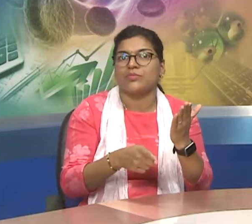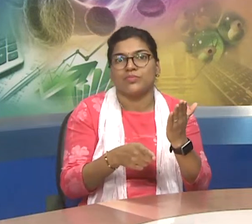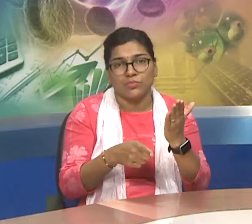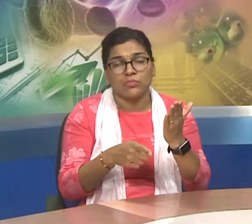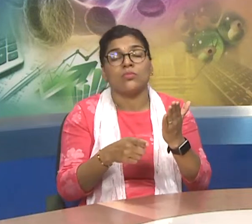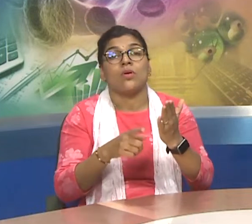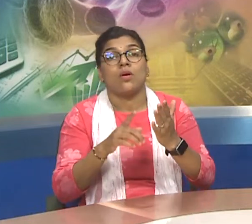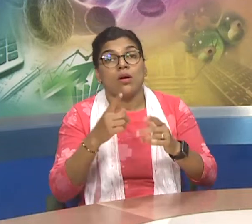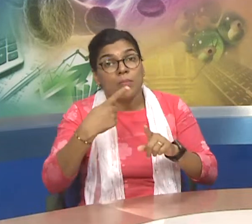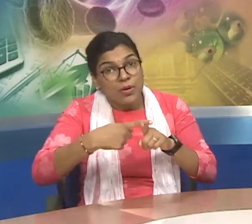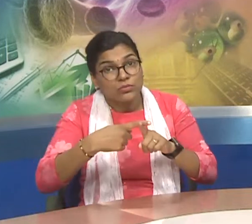users.